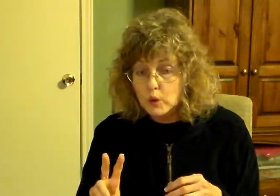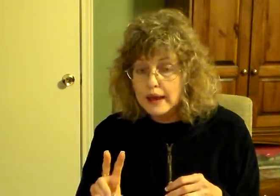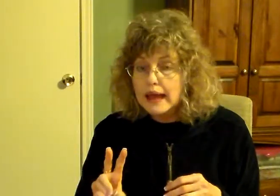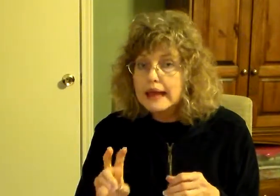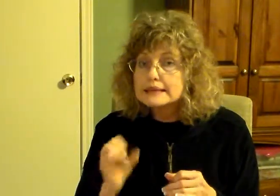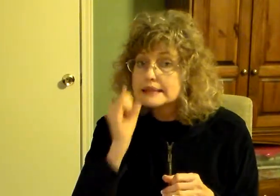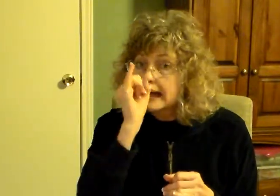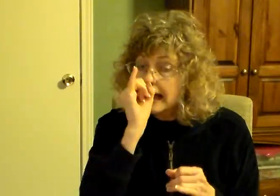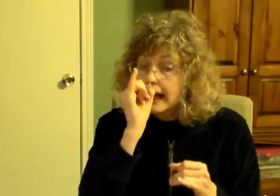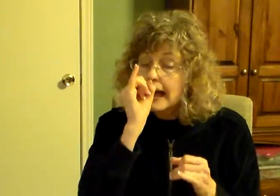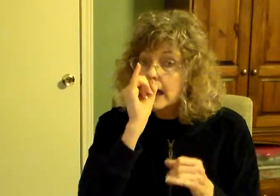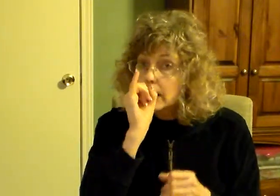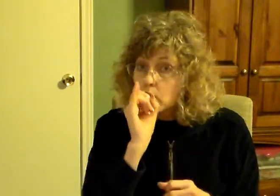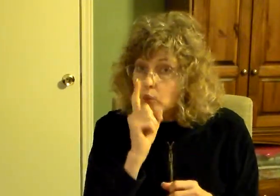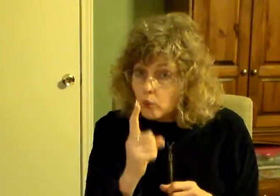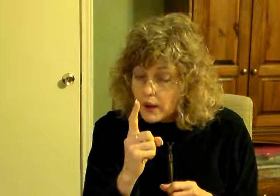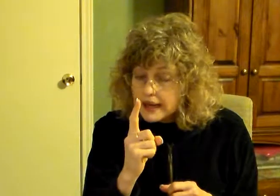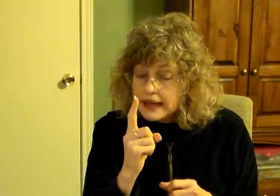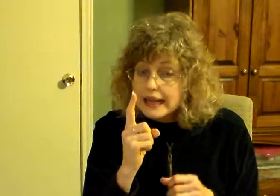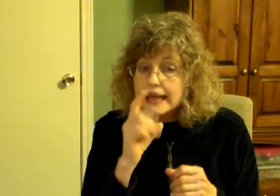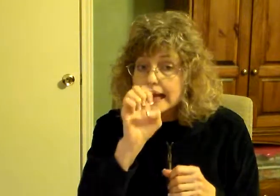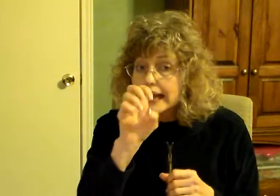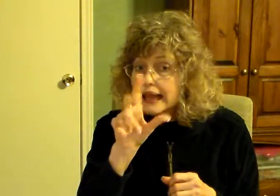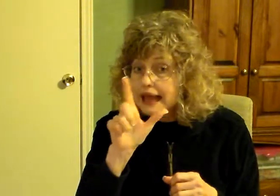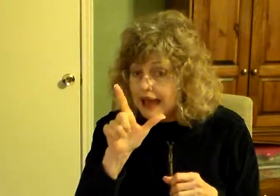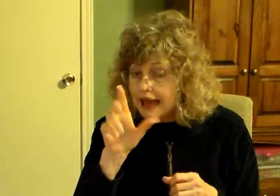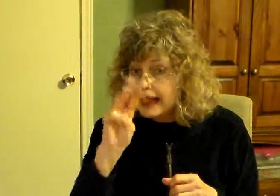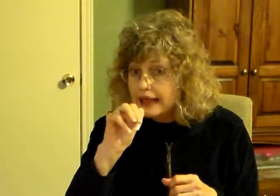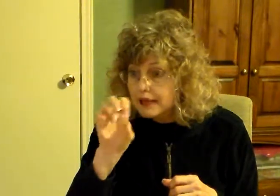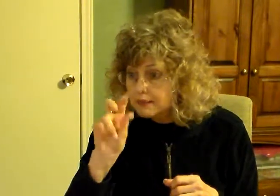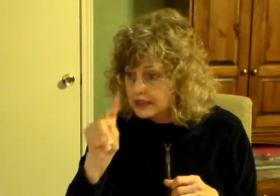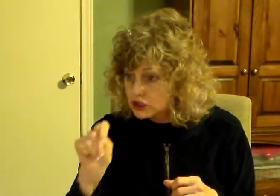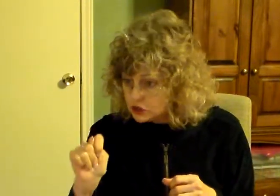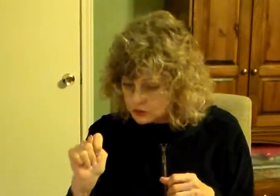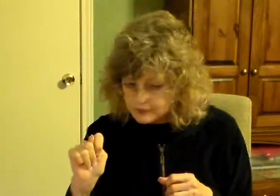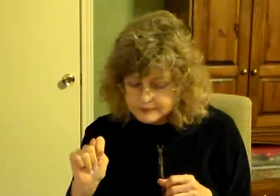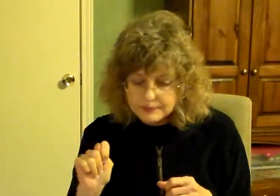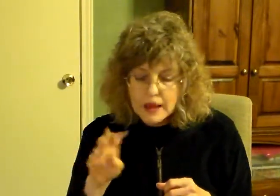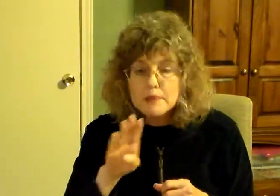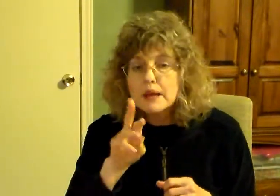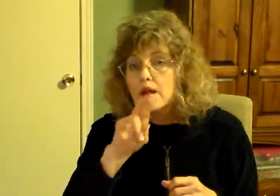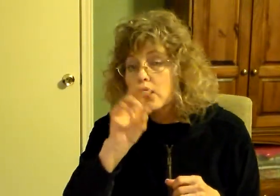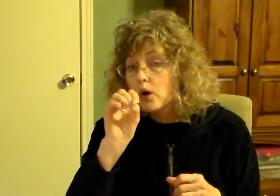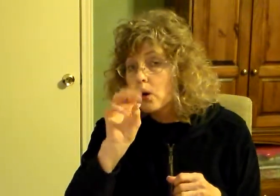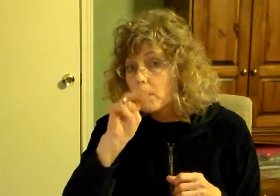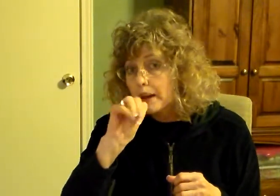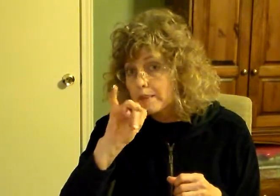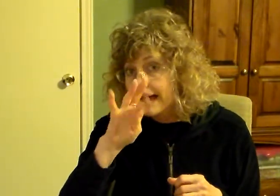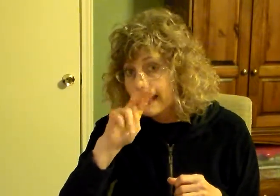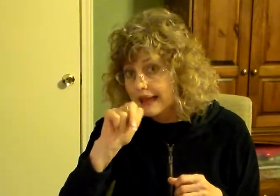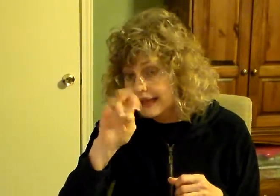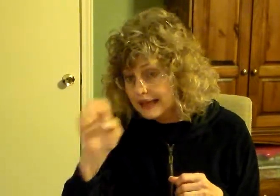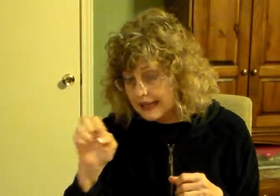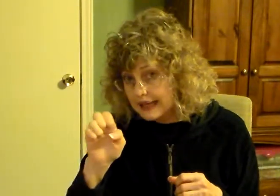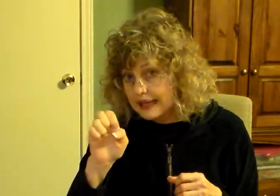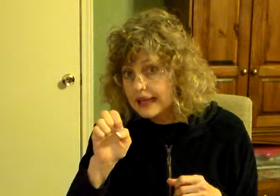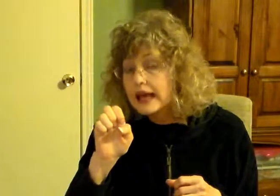want oxygen gas, we write O2. If we want bromine gas, it's Br2. Iodine gas, it's I2. Nitrogen gas,